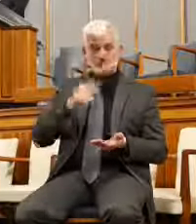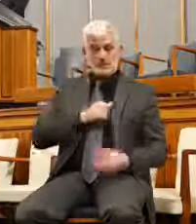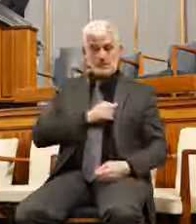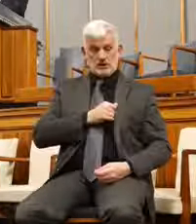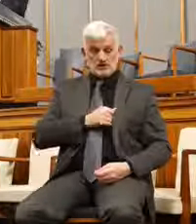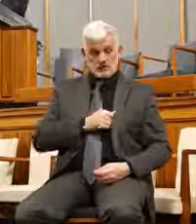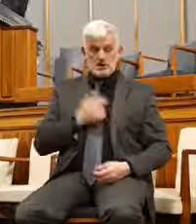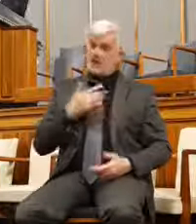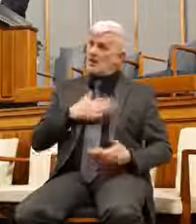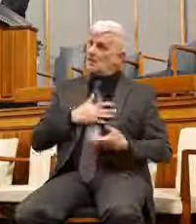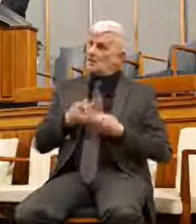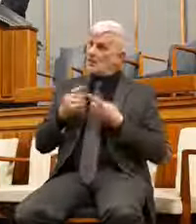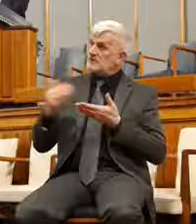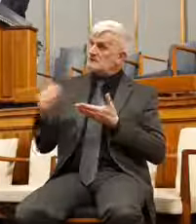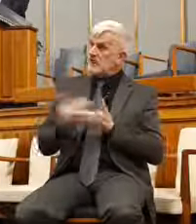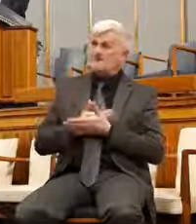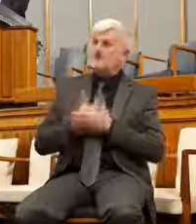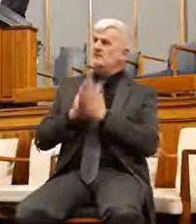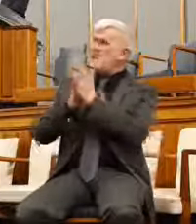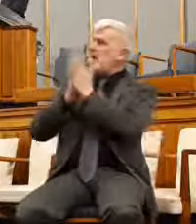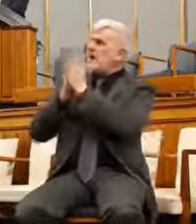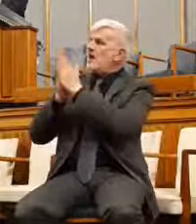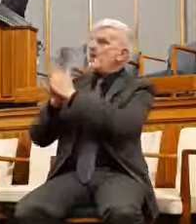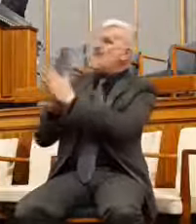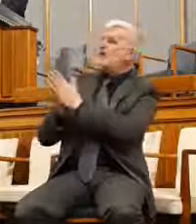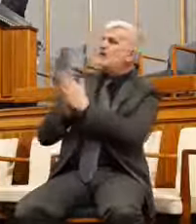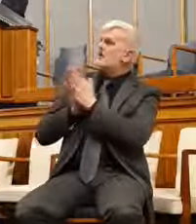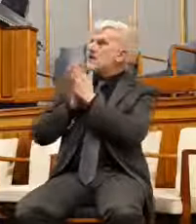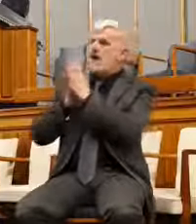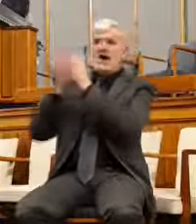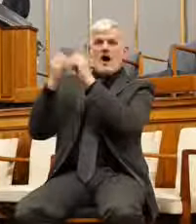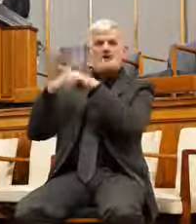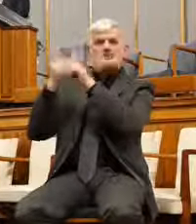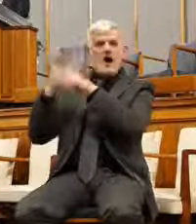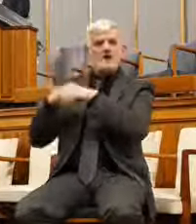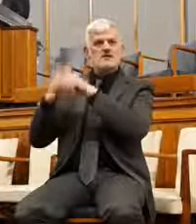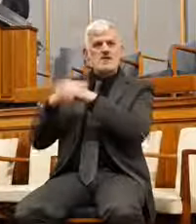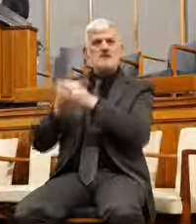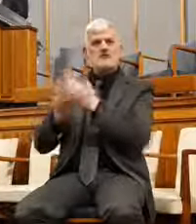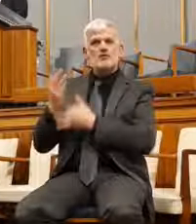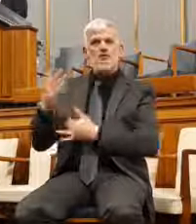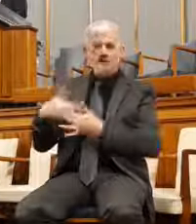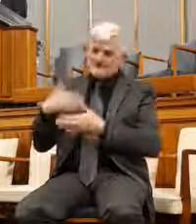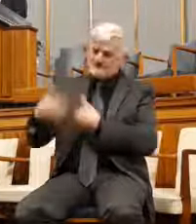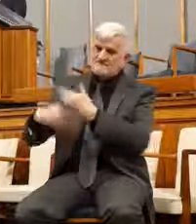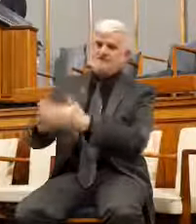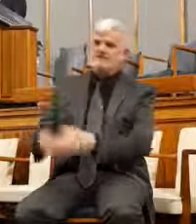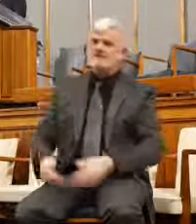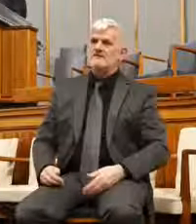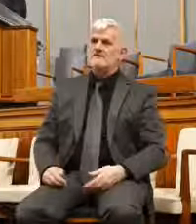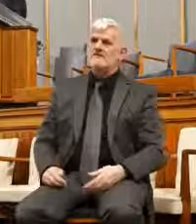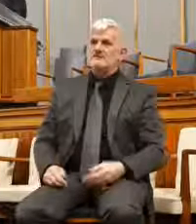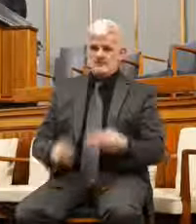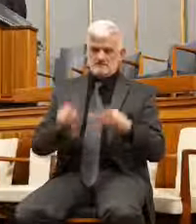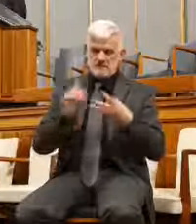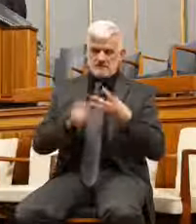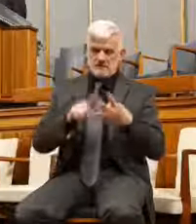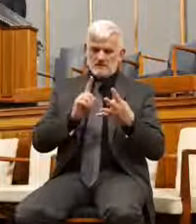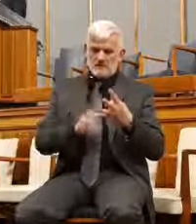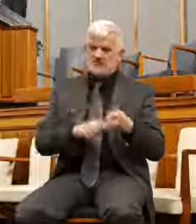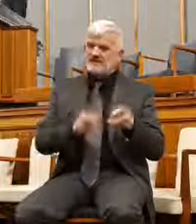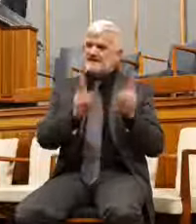peace about death and victory over it and eternal life. You'll never know the strength and